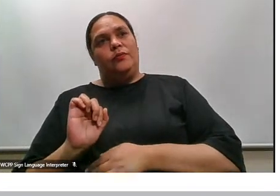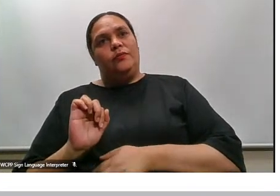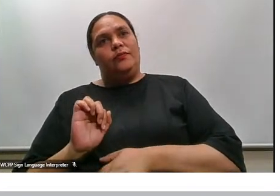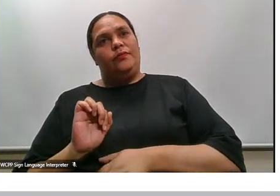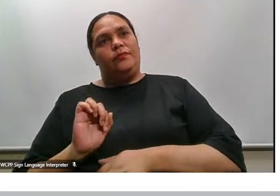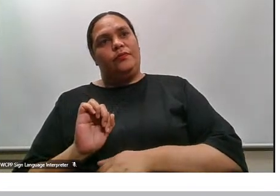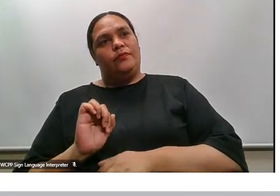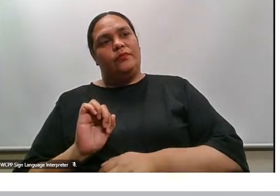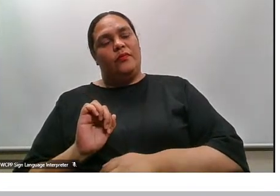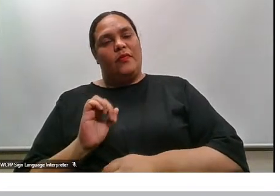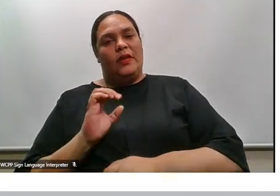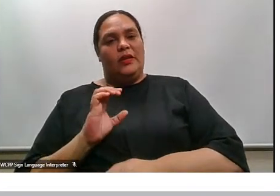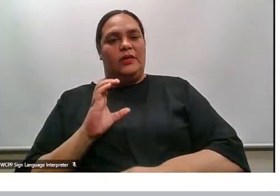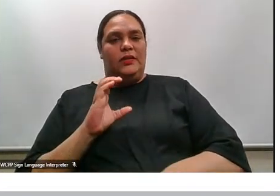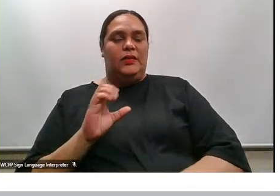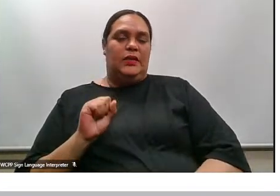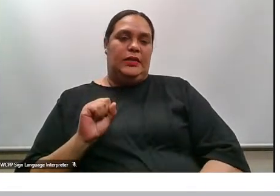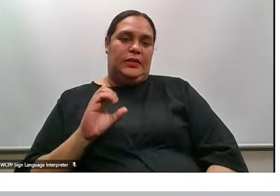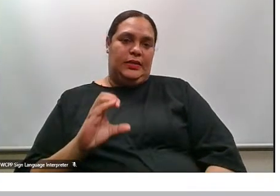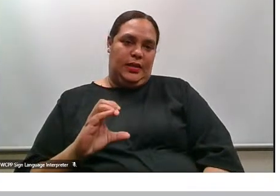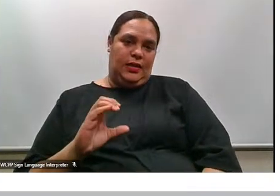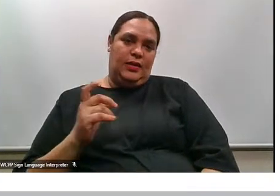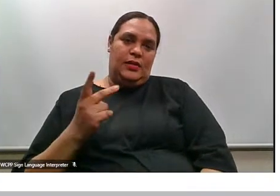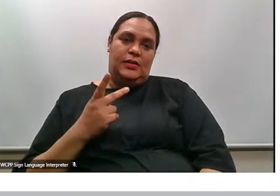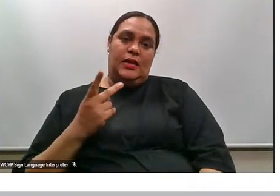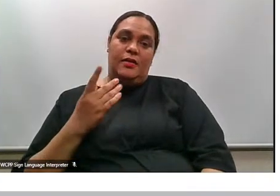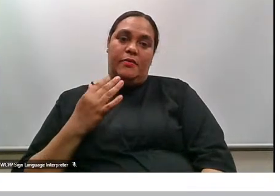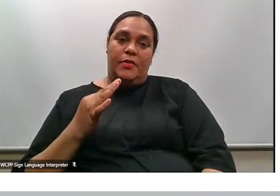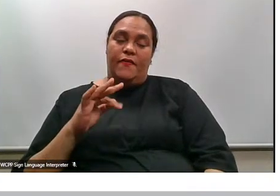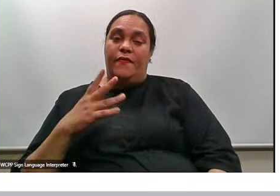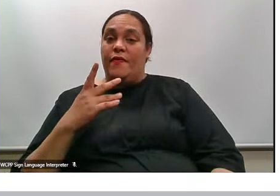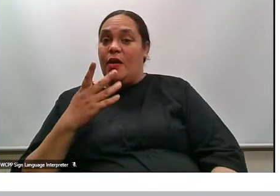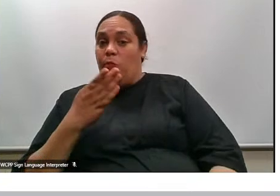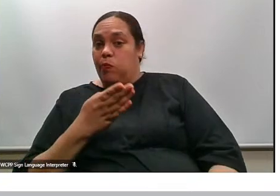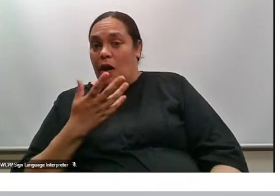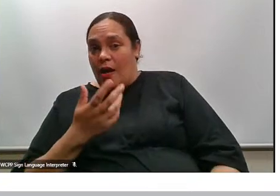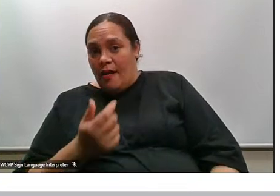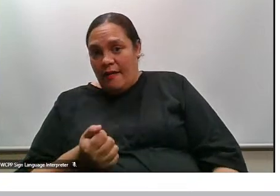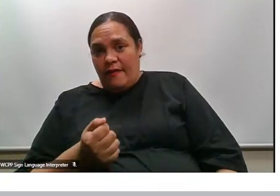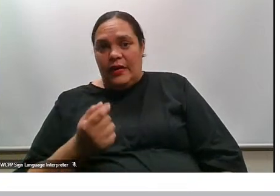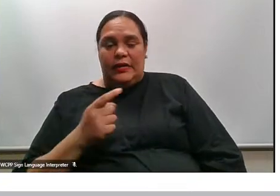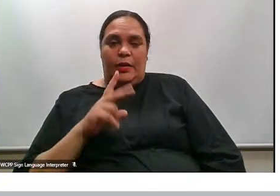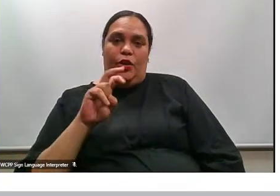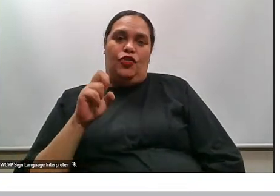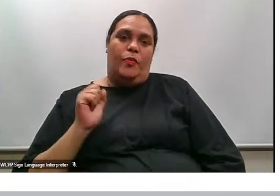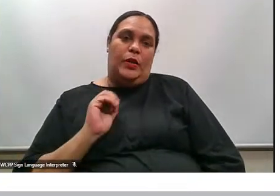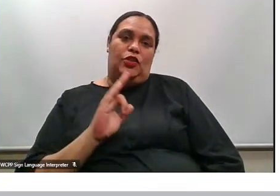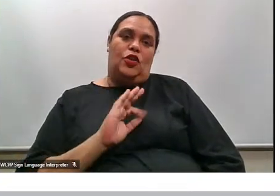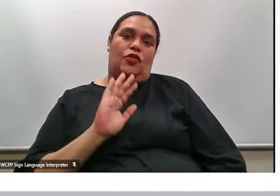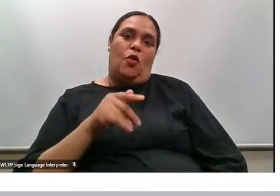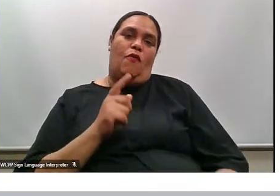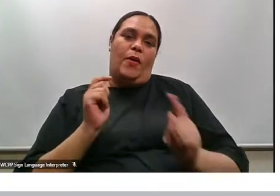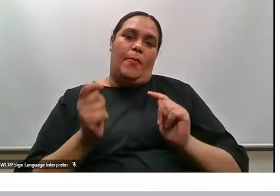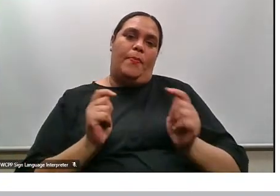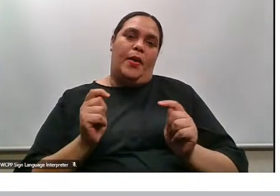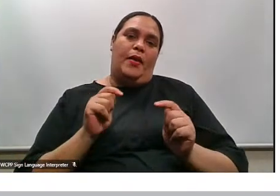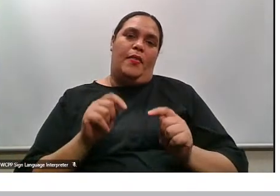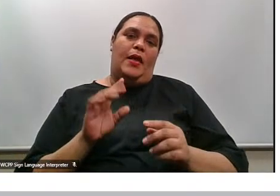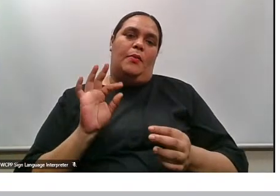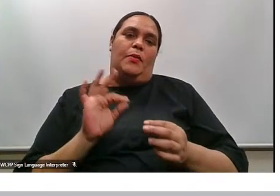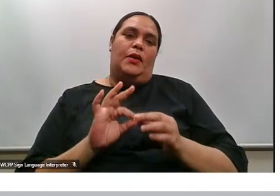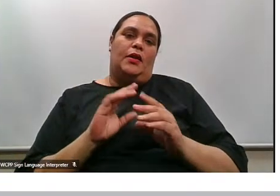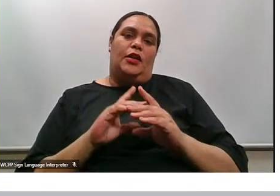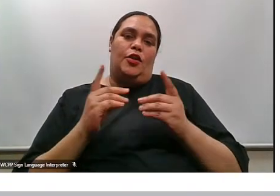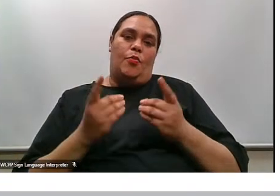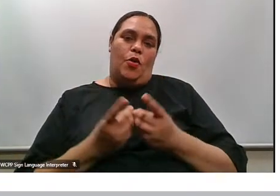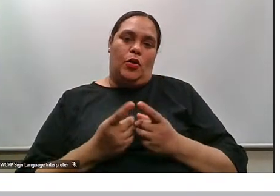the CSC that is with them, is issues of staff overpayments in this particular department,